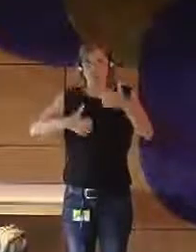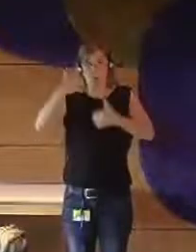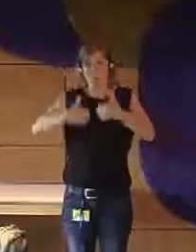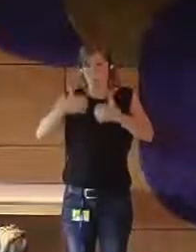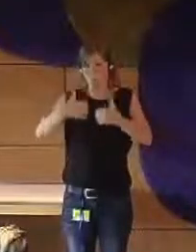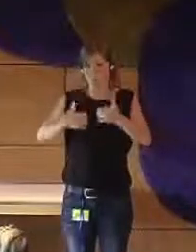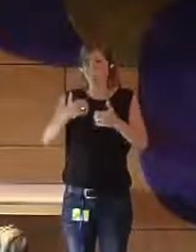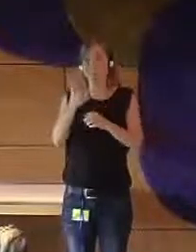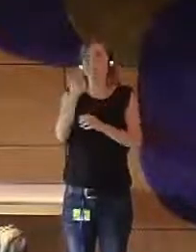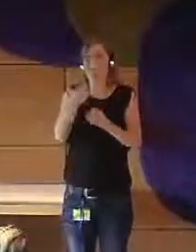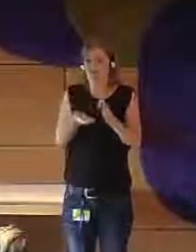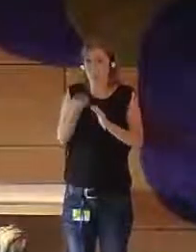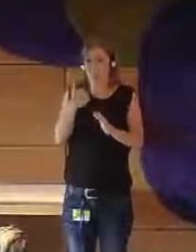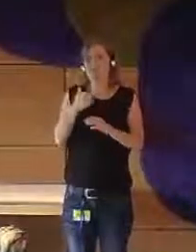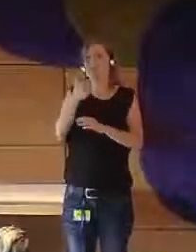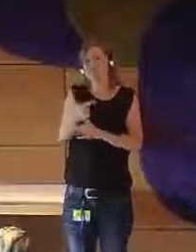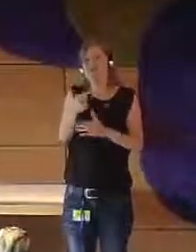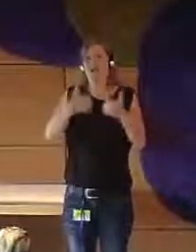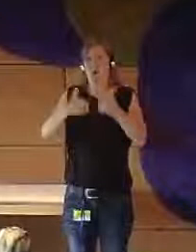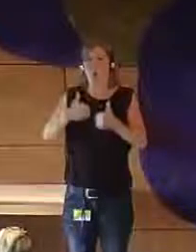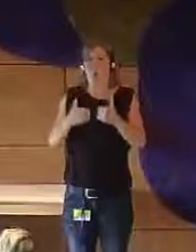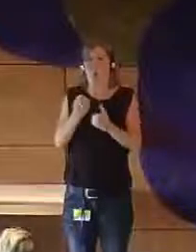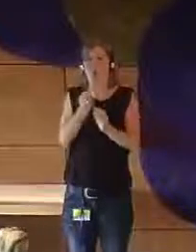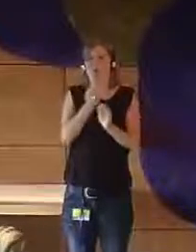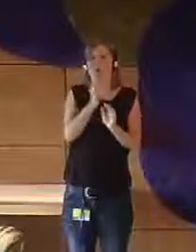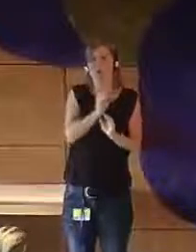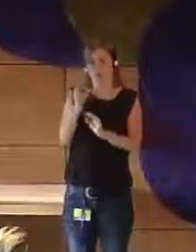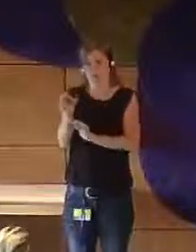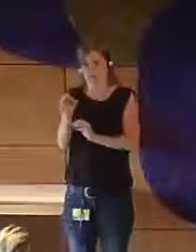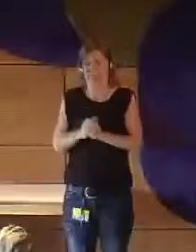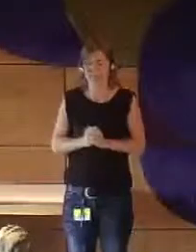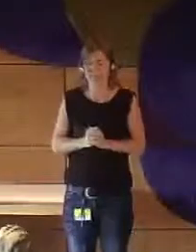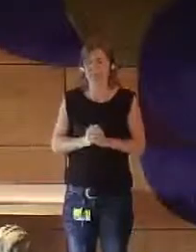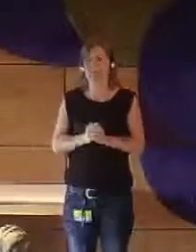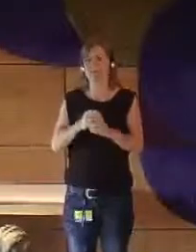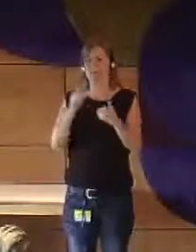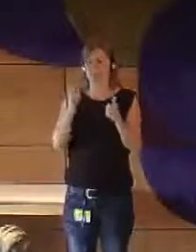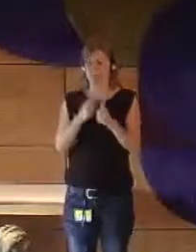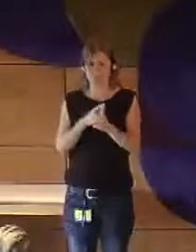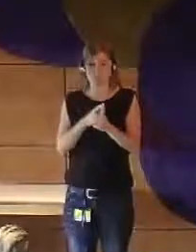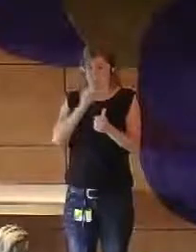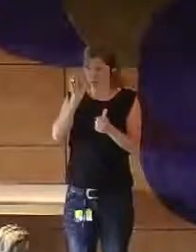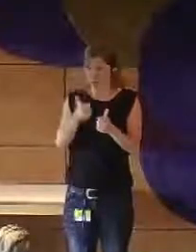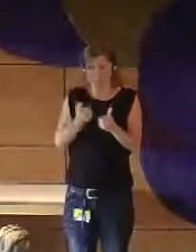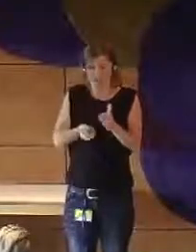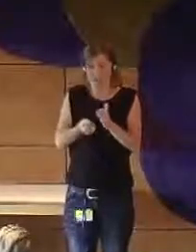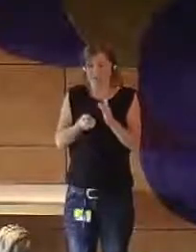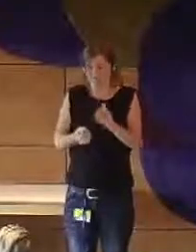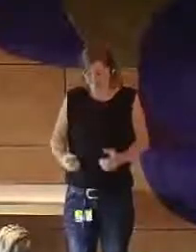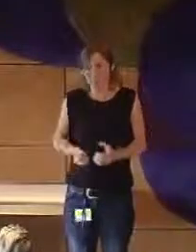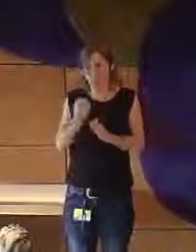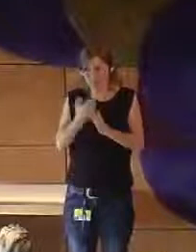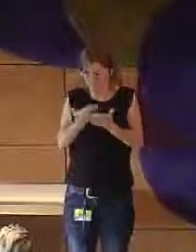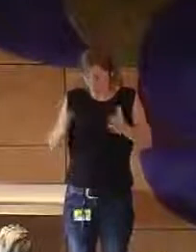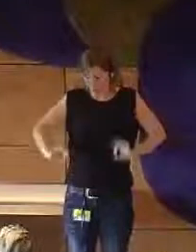The major puberty hormones are produced from the gonads, so from the testicles and from the ovaries, but in